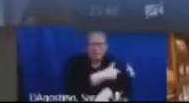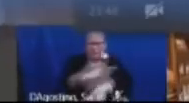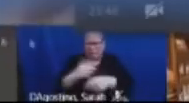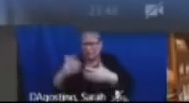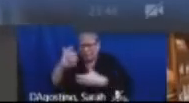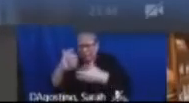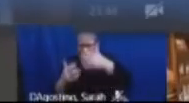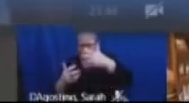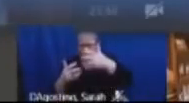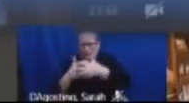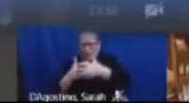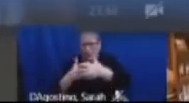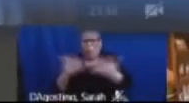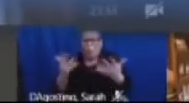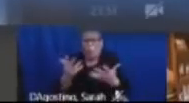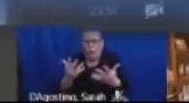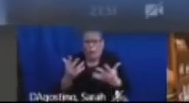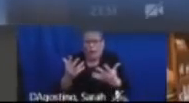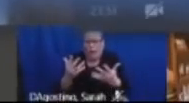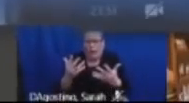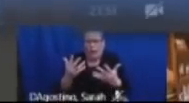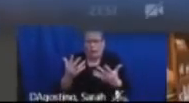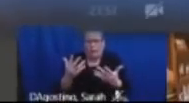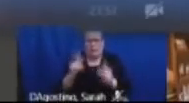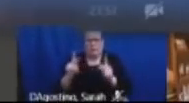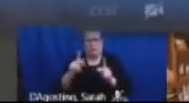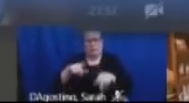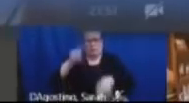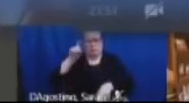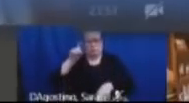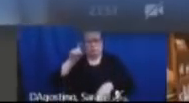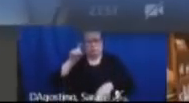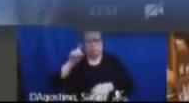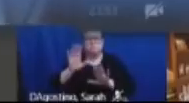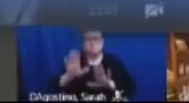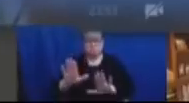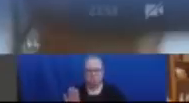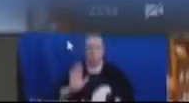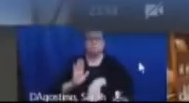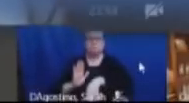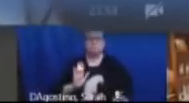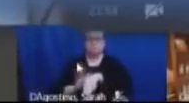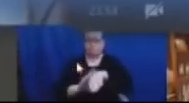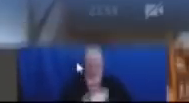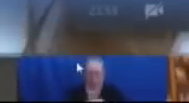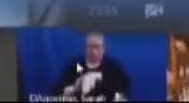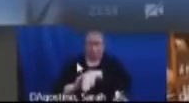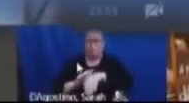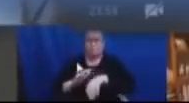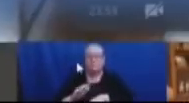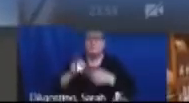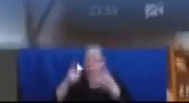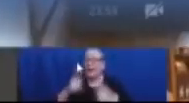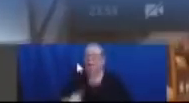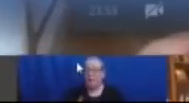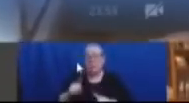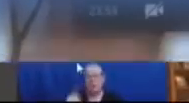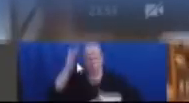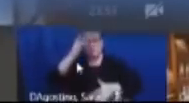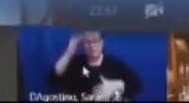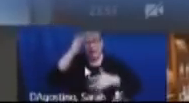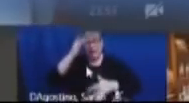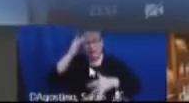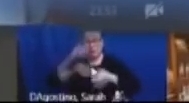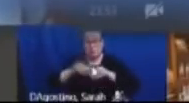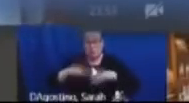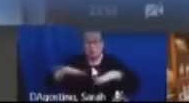the variants, this is expected. Viruses mutate, and we've all